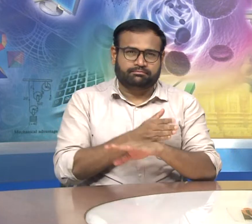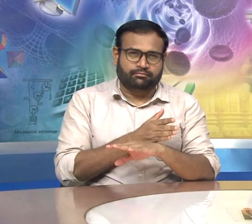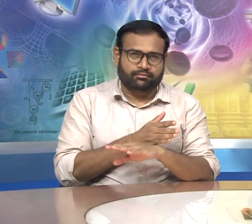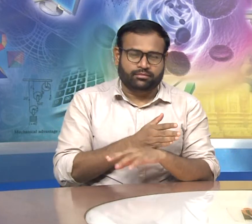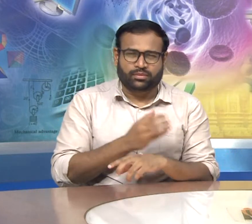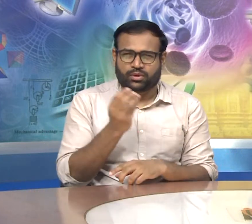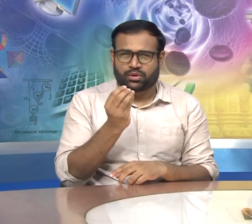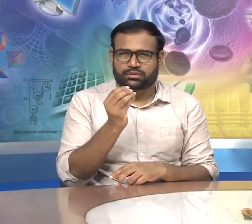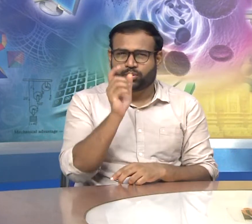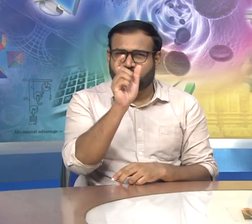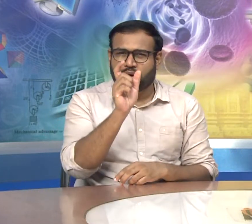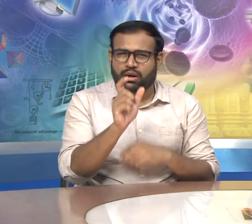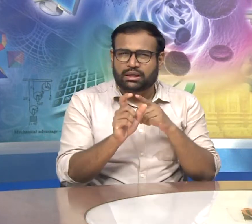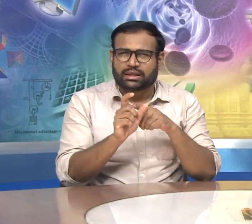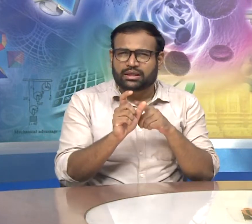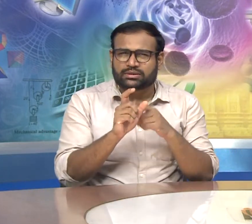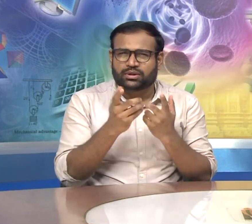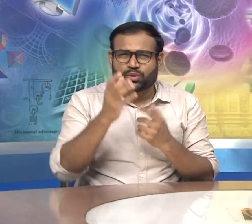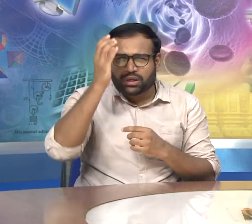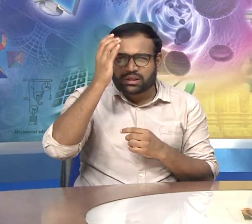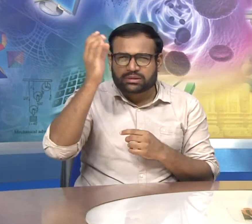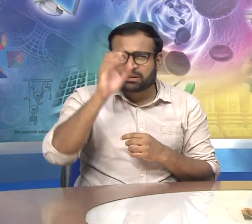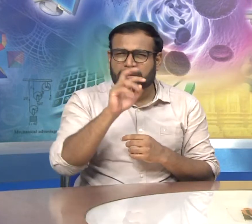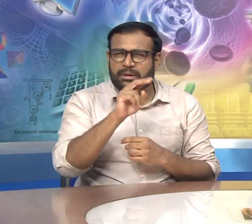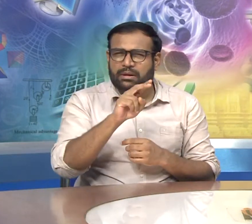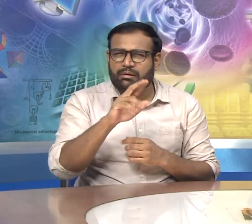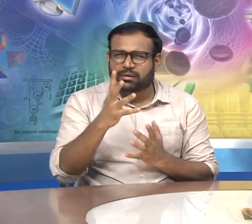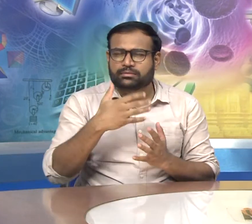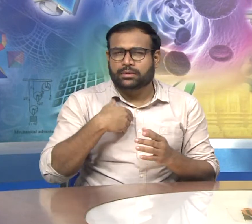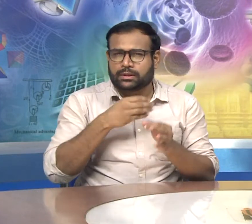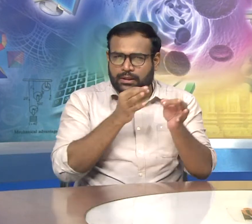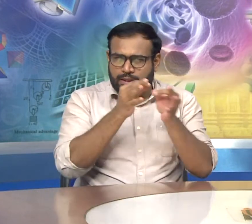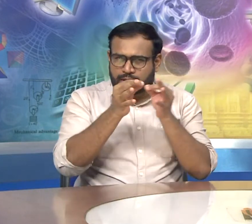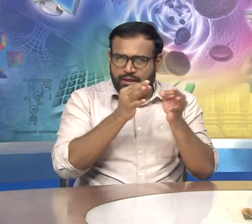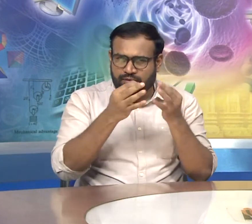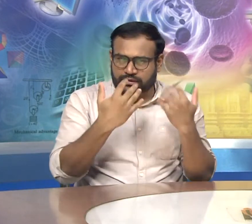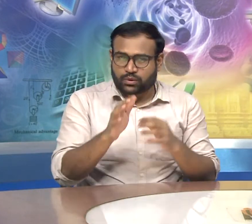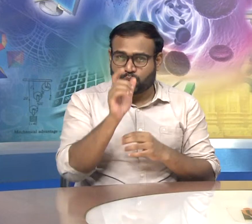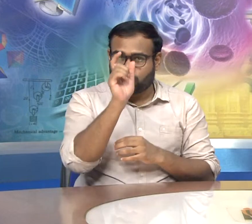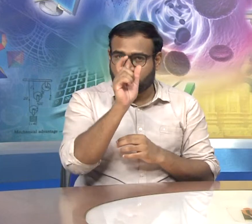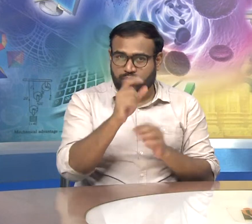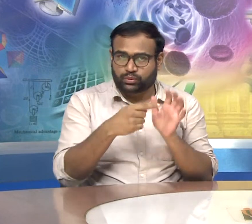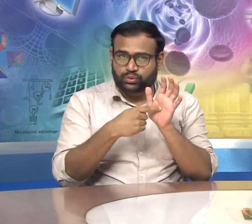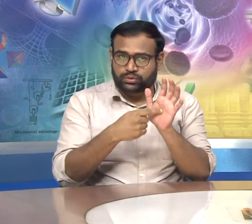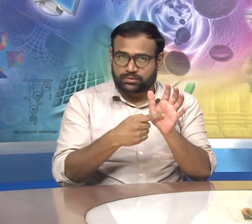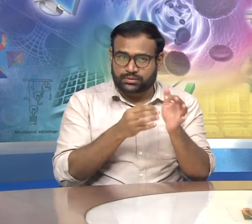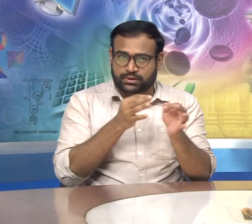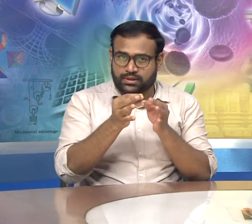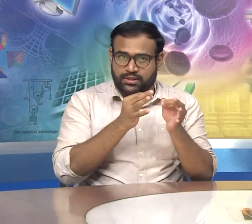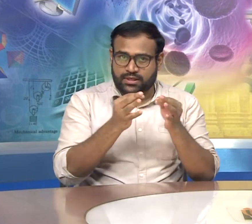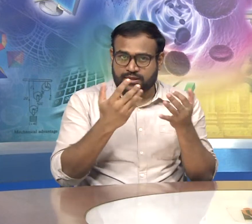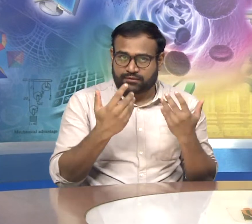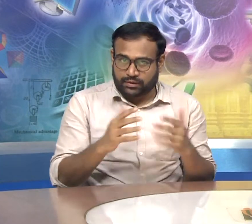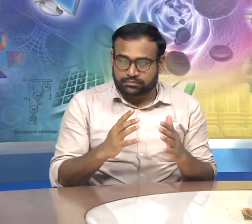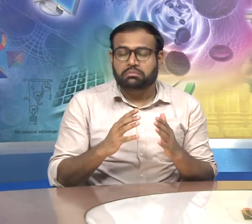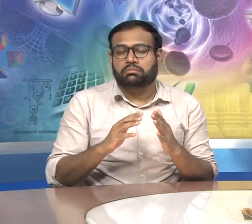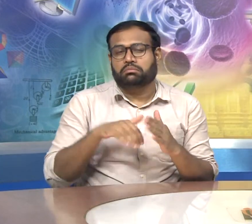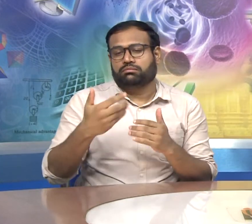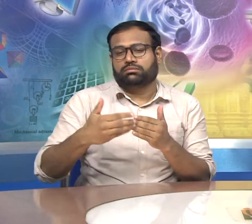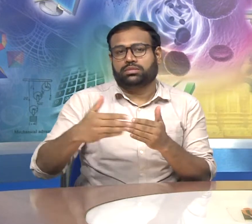First, we will discuss few difficult words and concept. I will explain their meaning, then we will continue